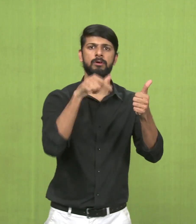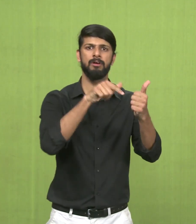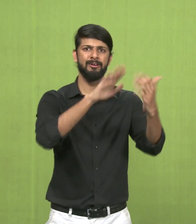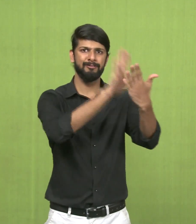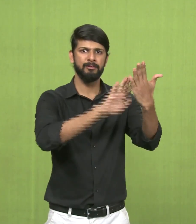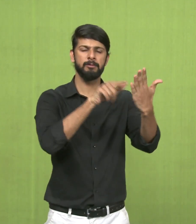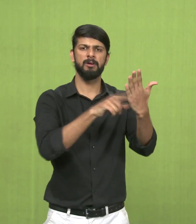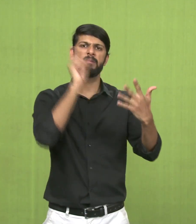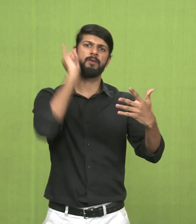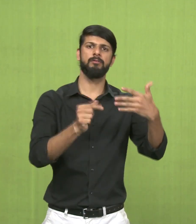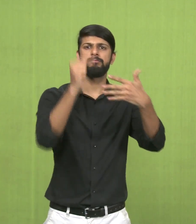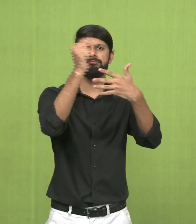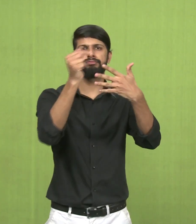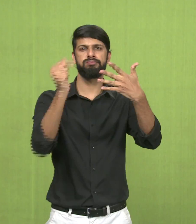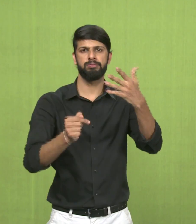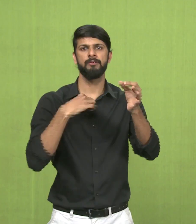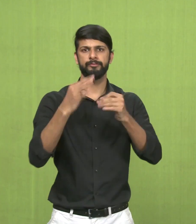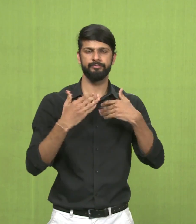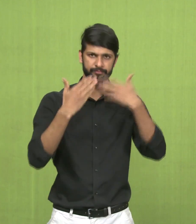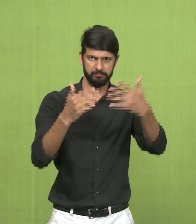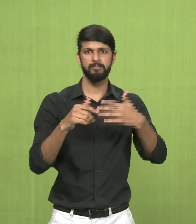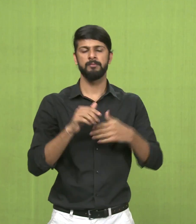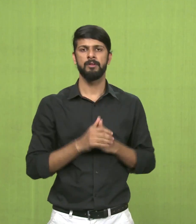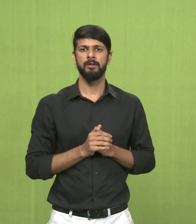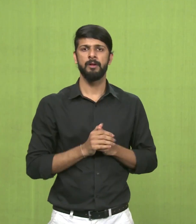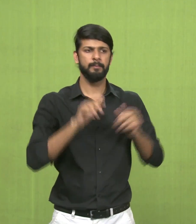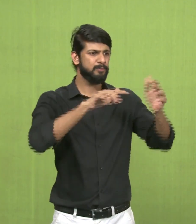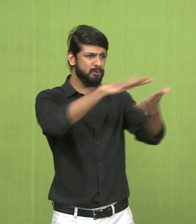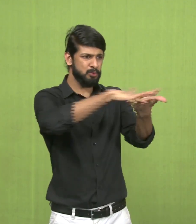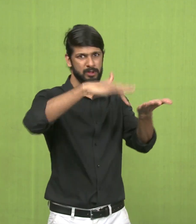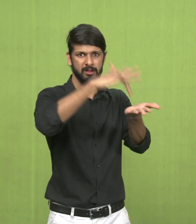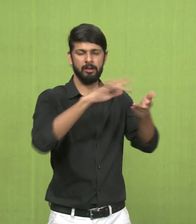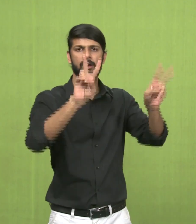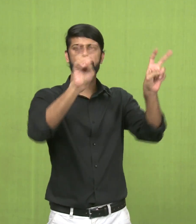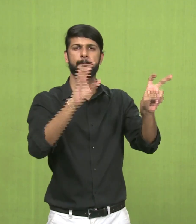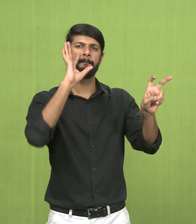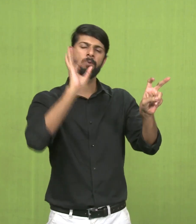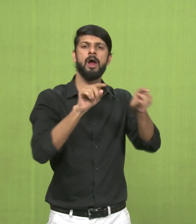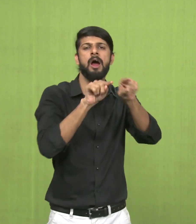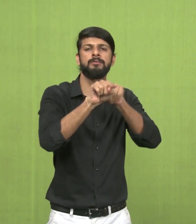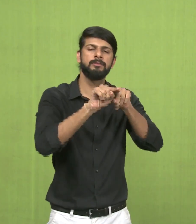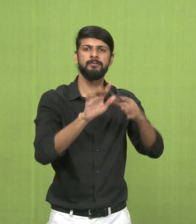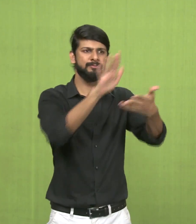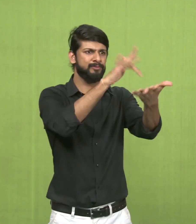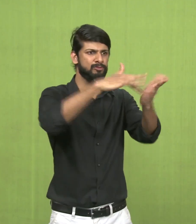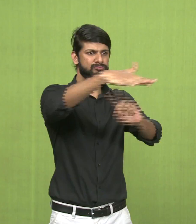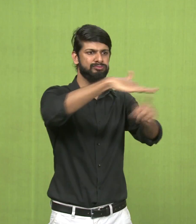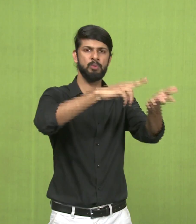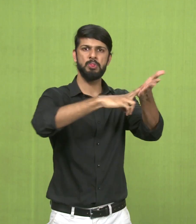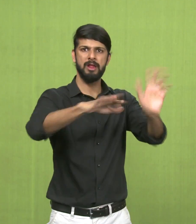A good landscape painting should have the following items. First would be the subject, that is